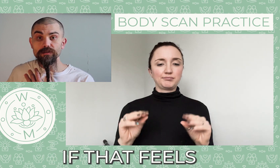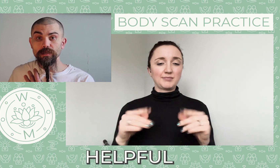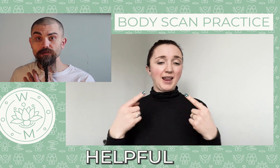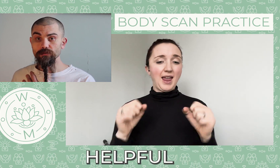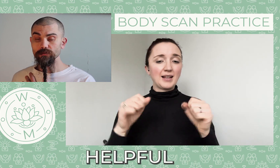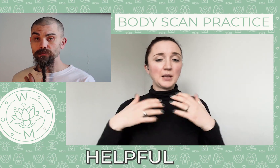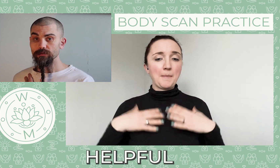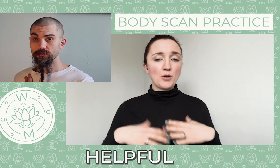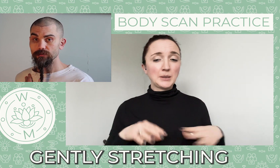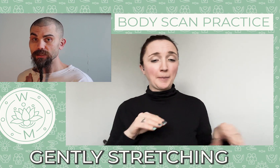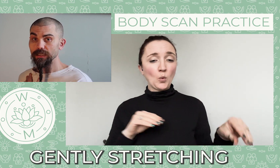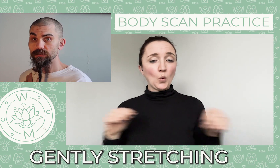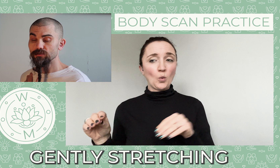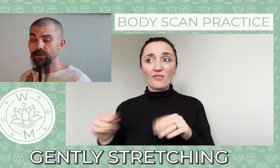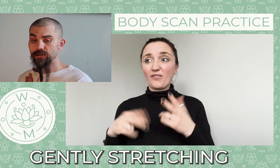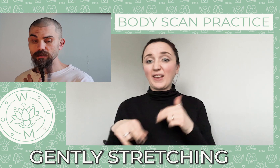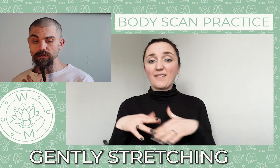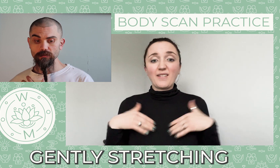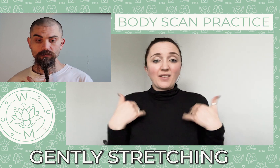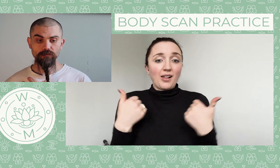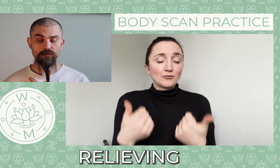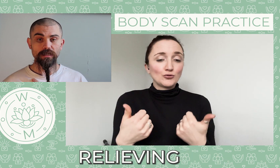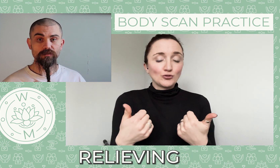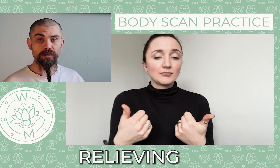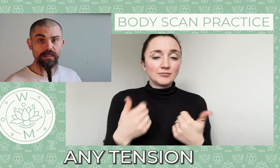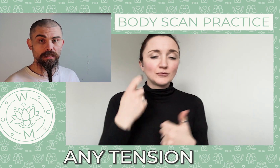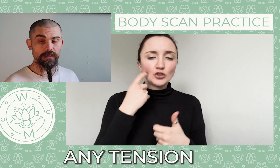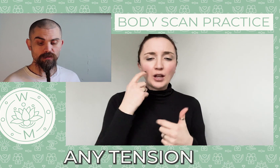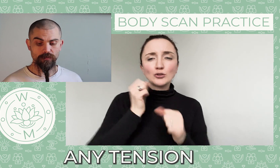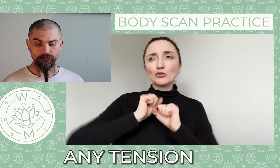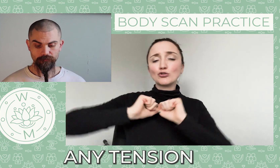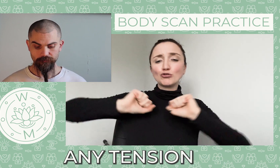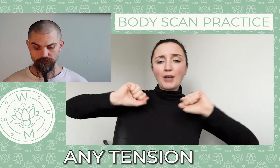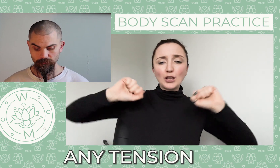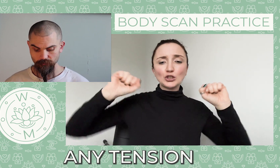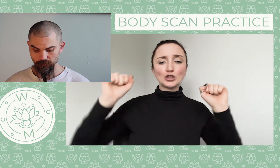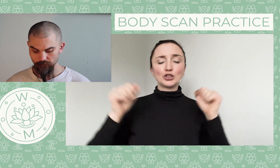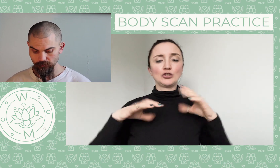helpful, gently stretching, relieving any tension.